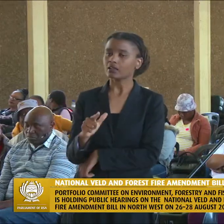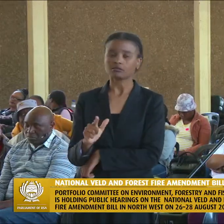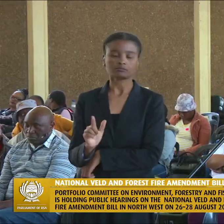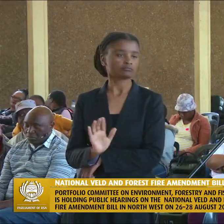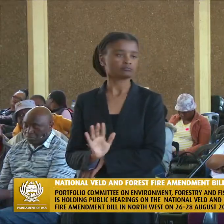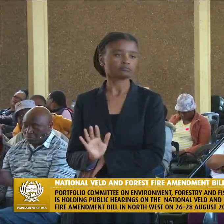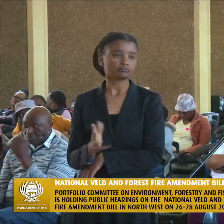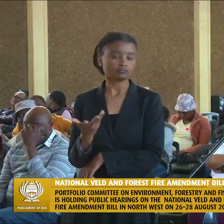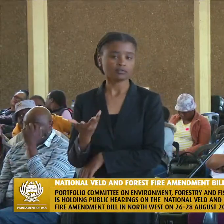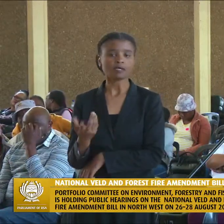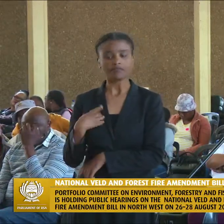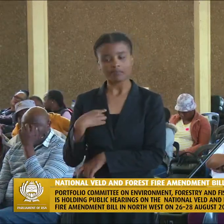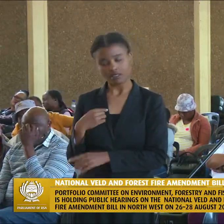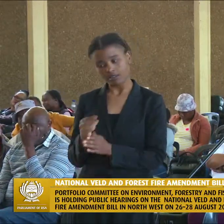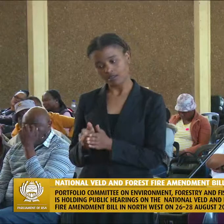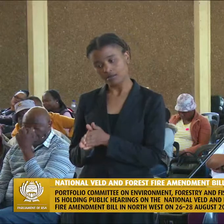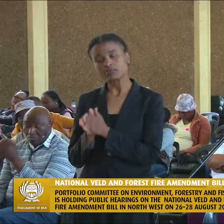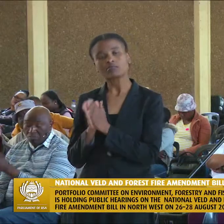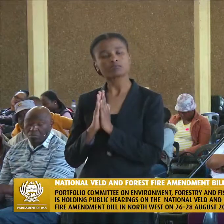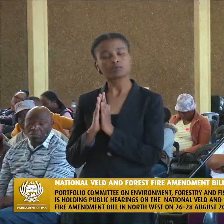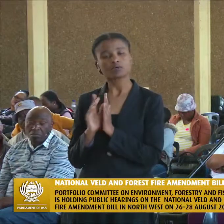requesting that